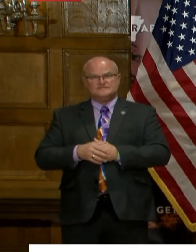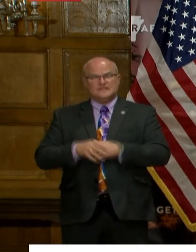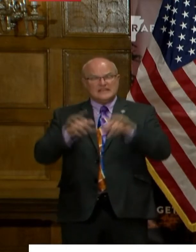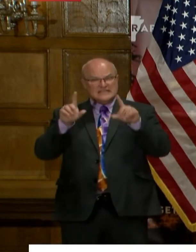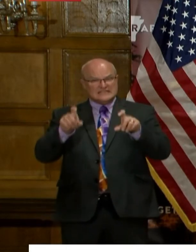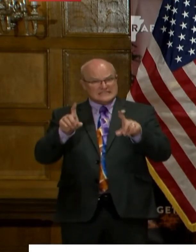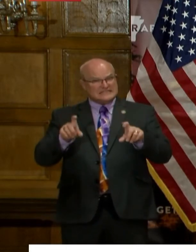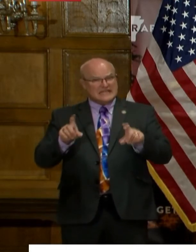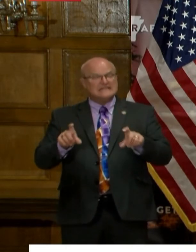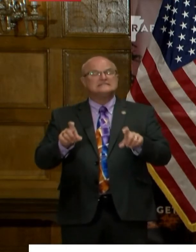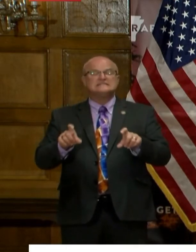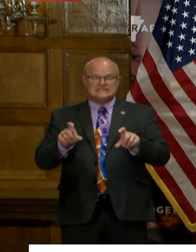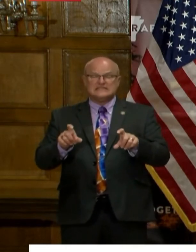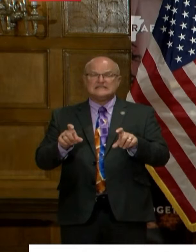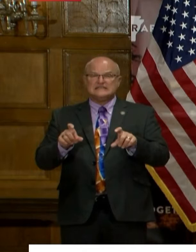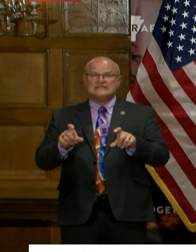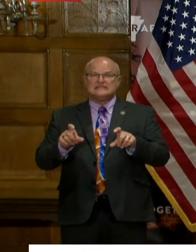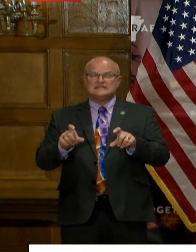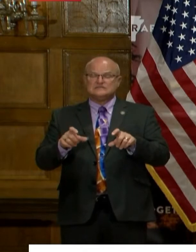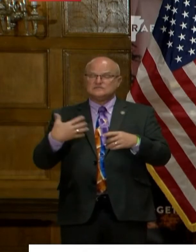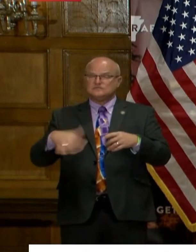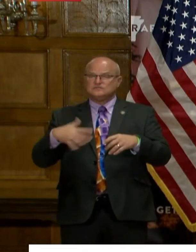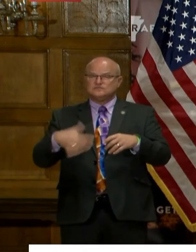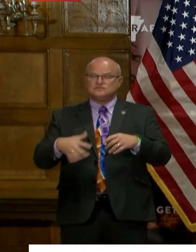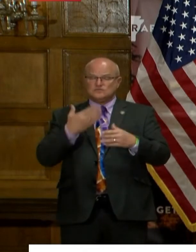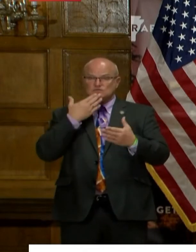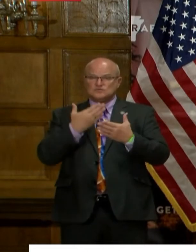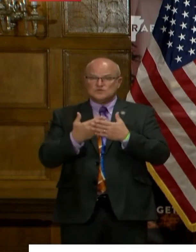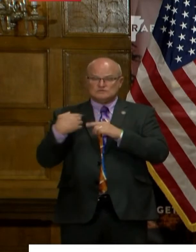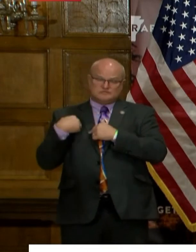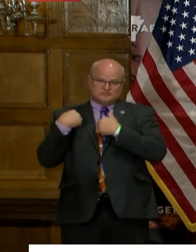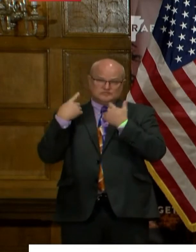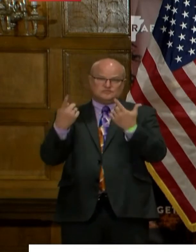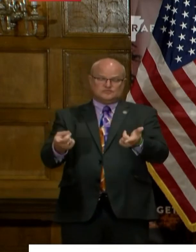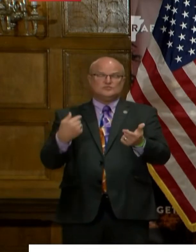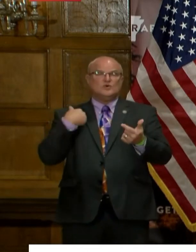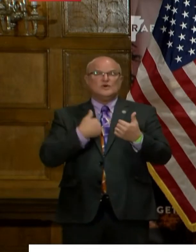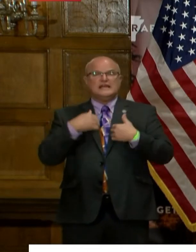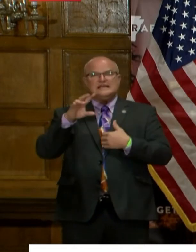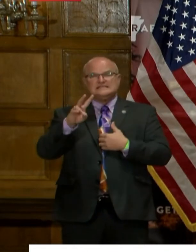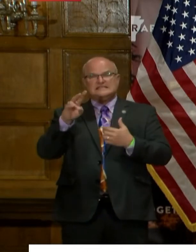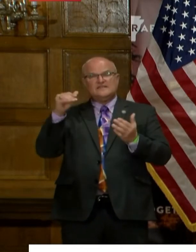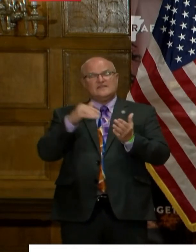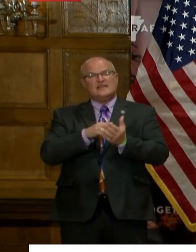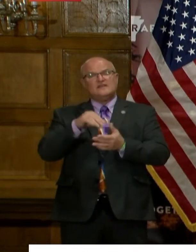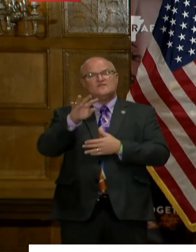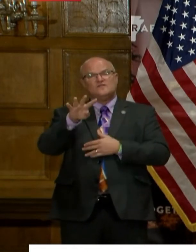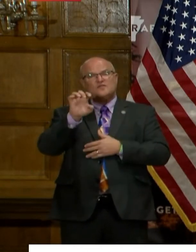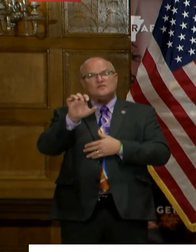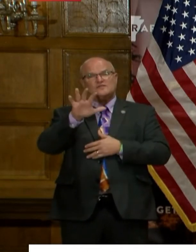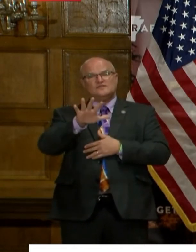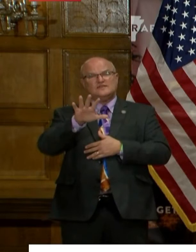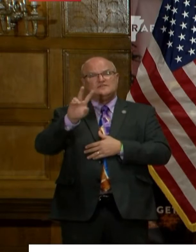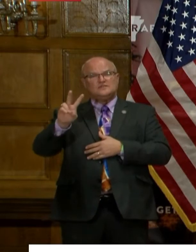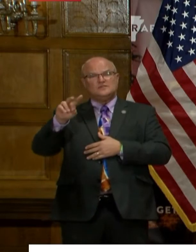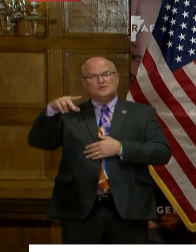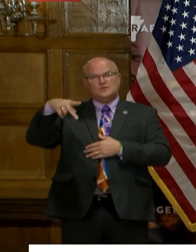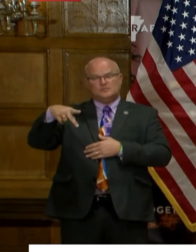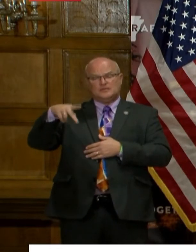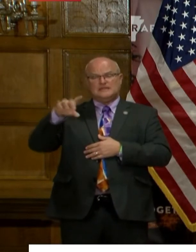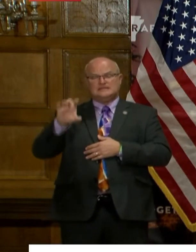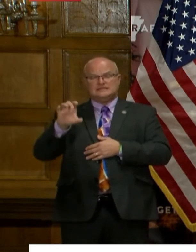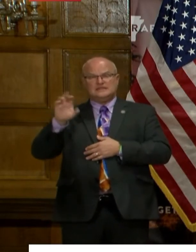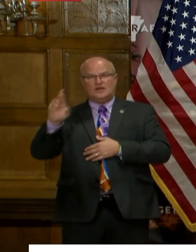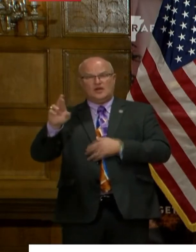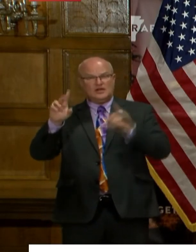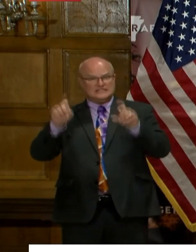has been very significant as it continues to be. We had 7,452 PCR tests this